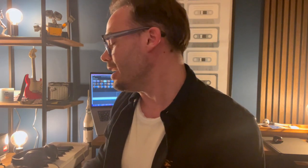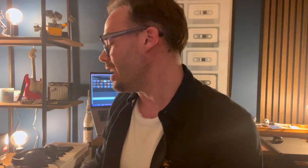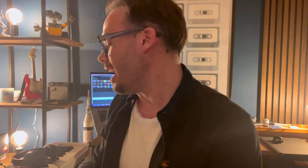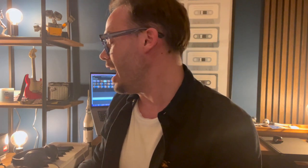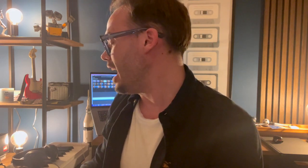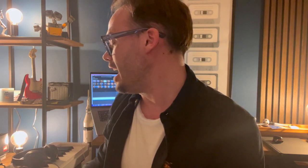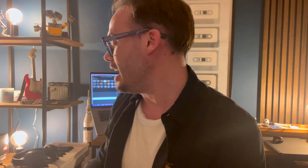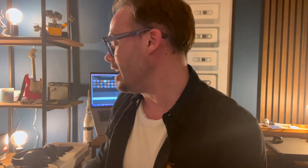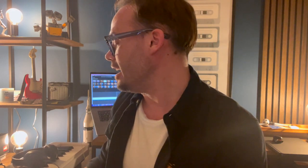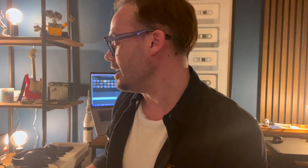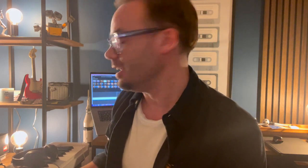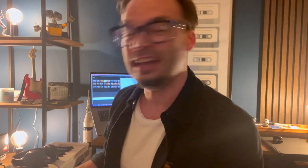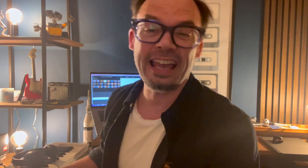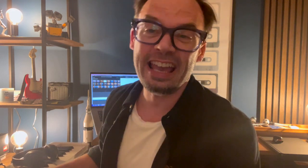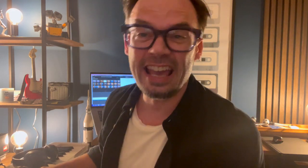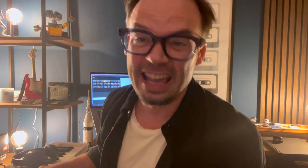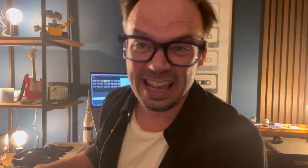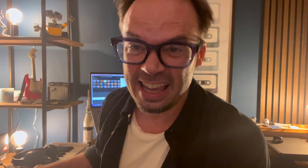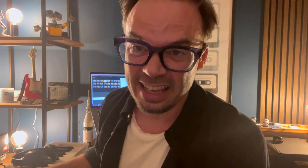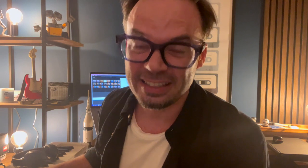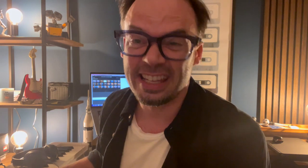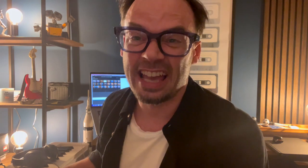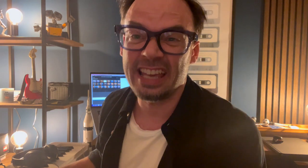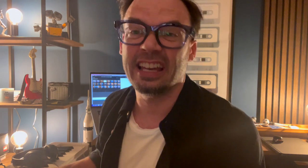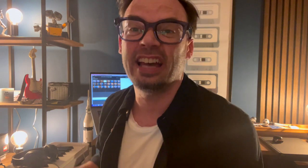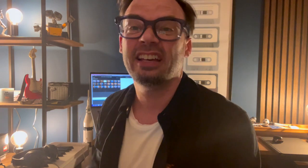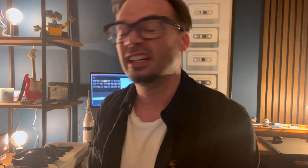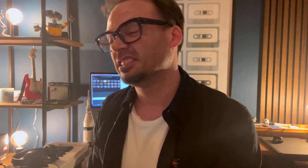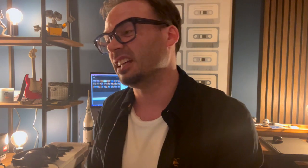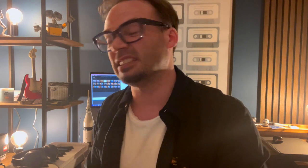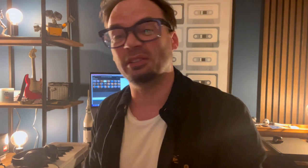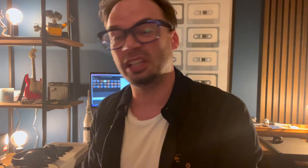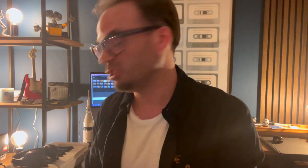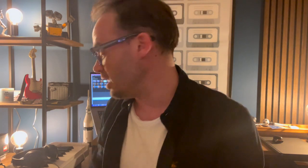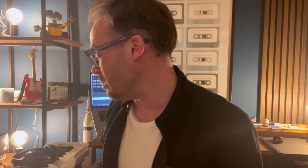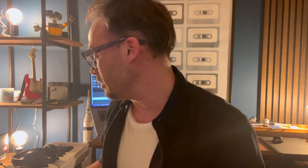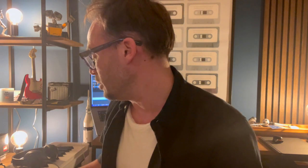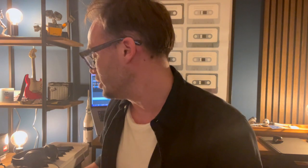D, A, E D, there So that's a little You could try that one If you wanted